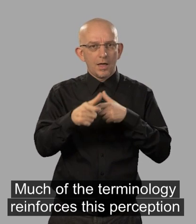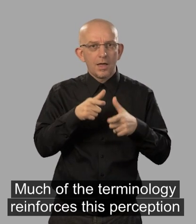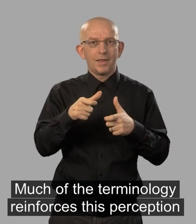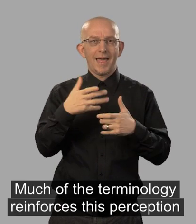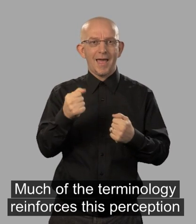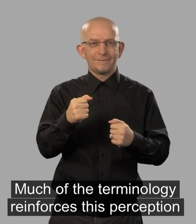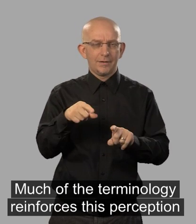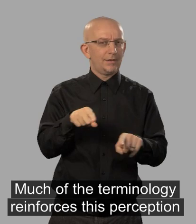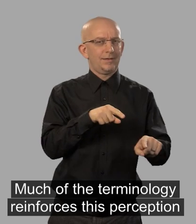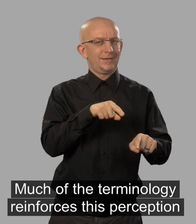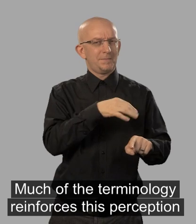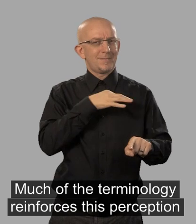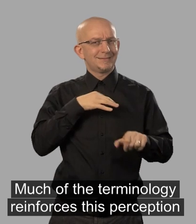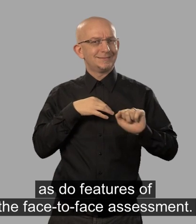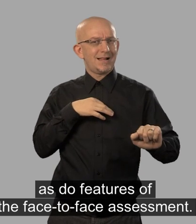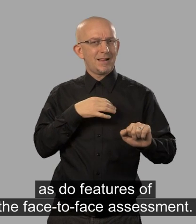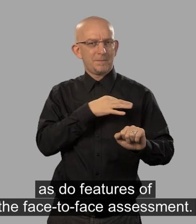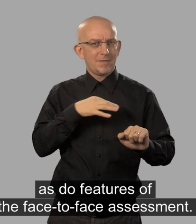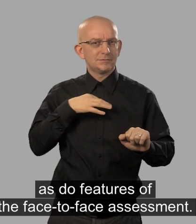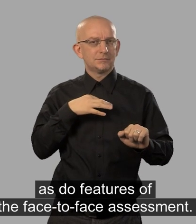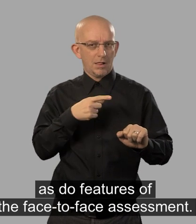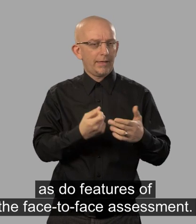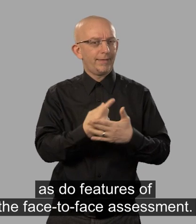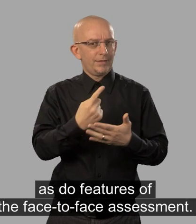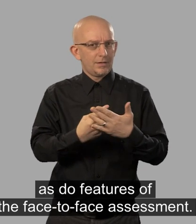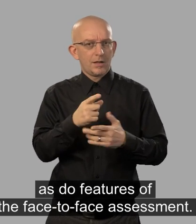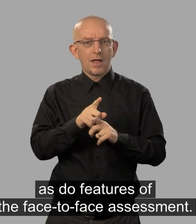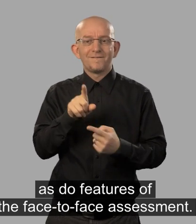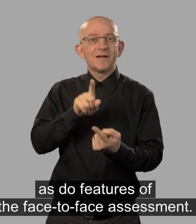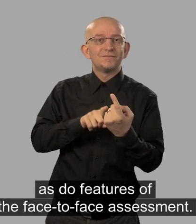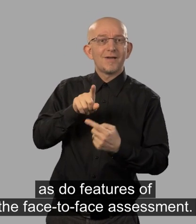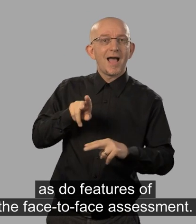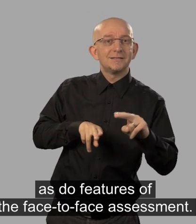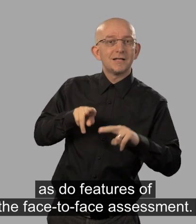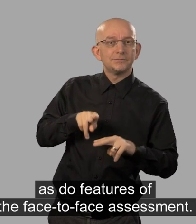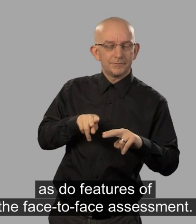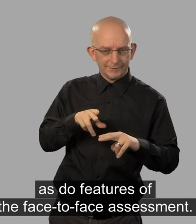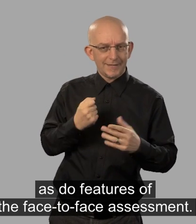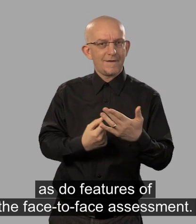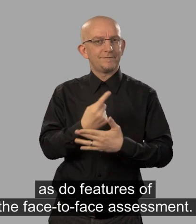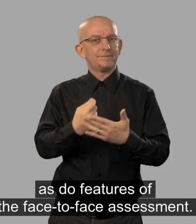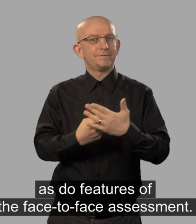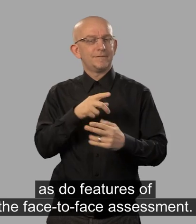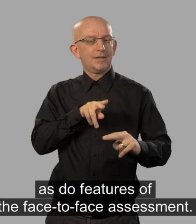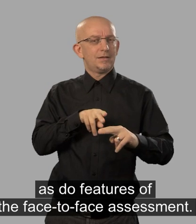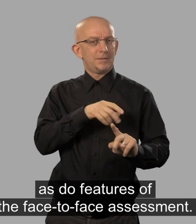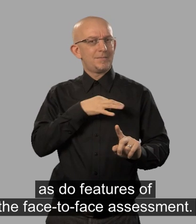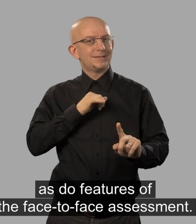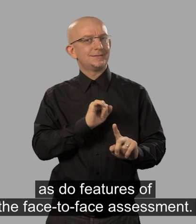impact. Much of the terminology reinforces this perception, as do features of the face-to-face assessment.